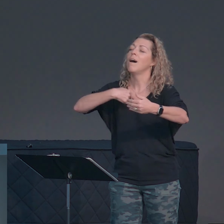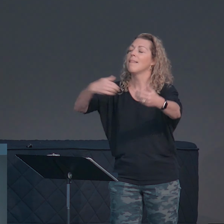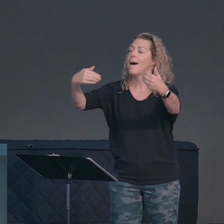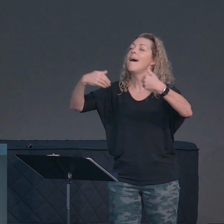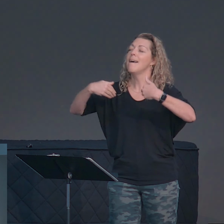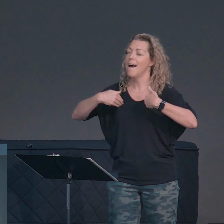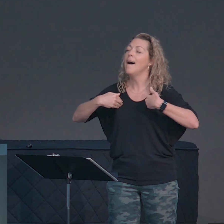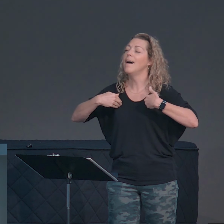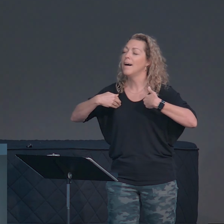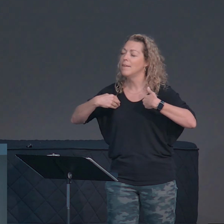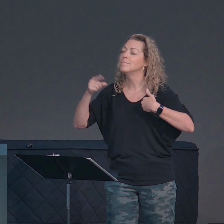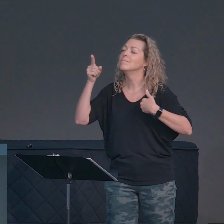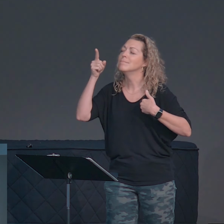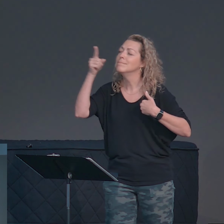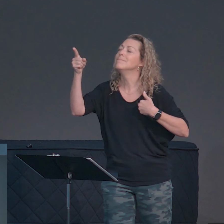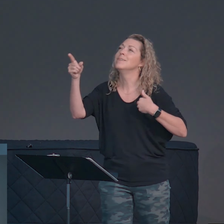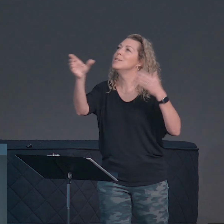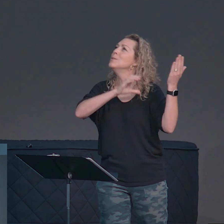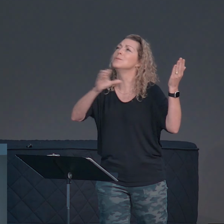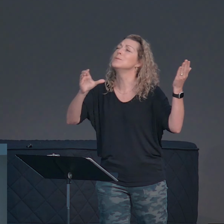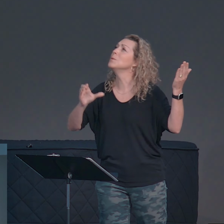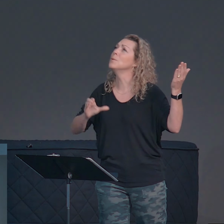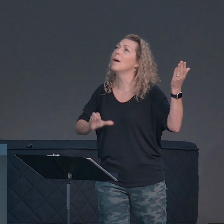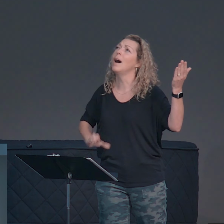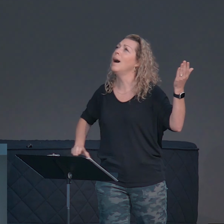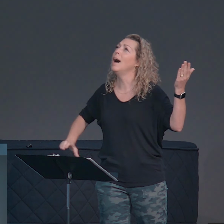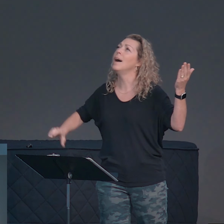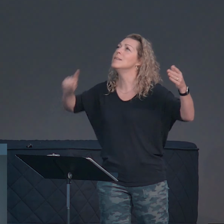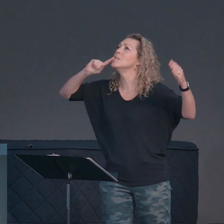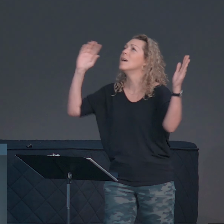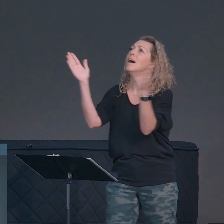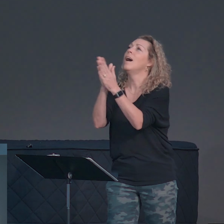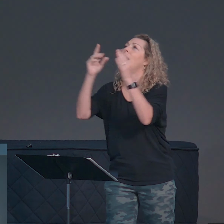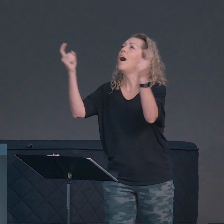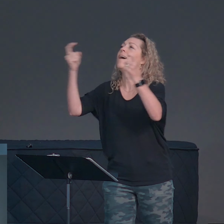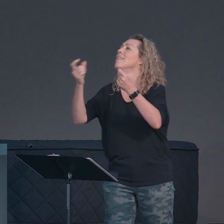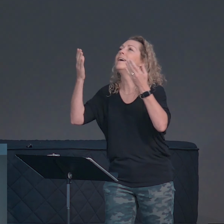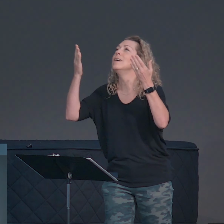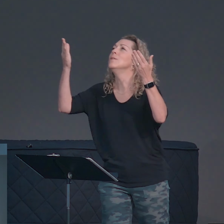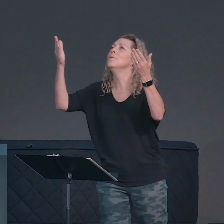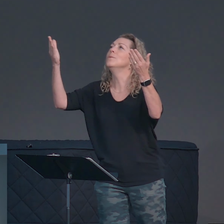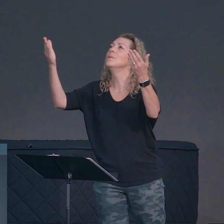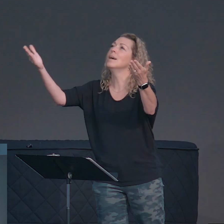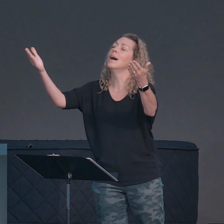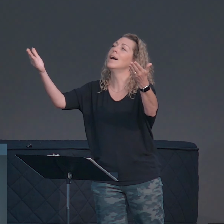Hallelujah. All I have is Christ. Hallelujah.